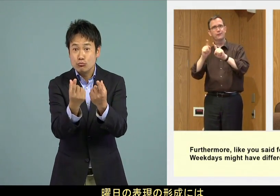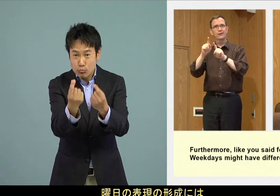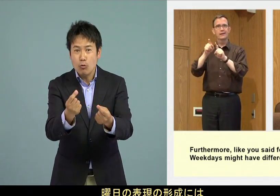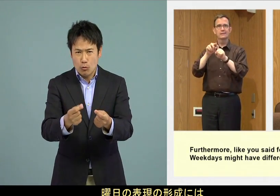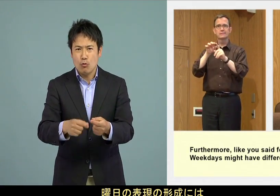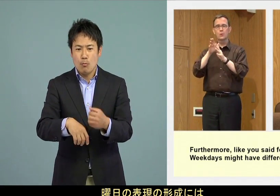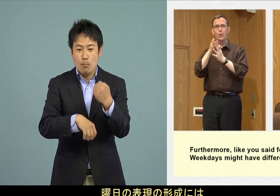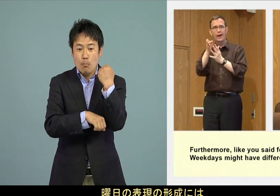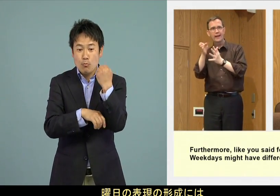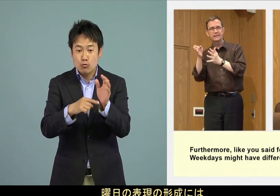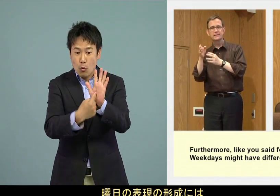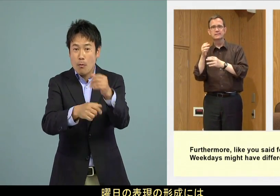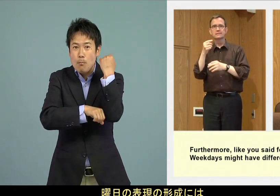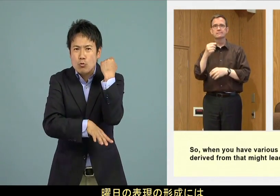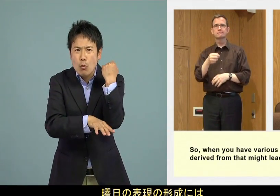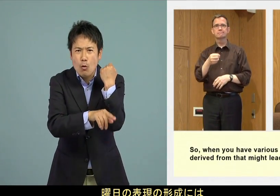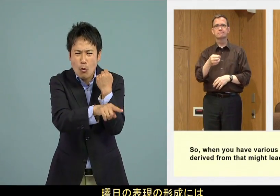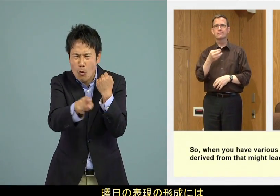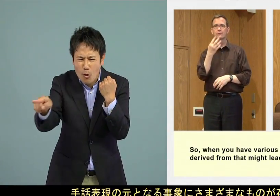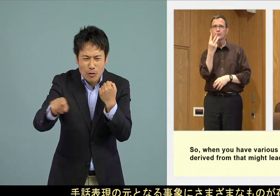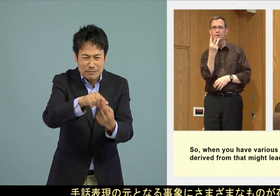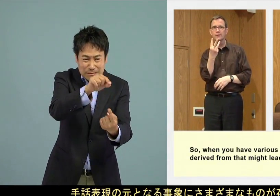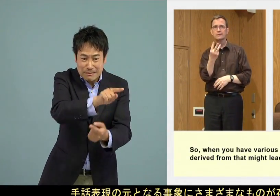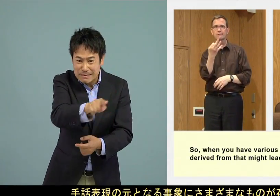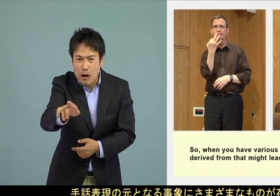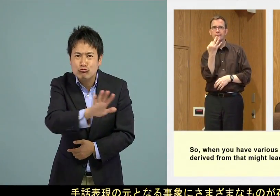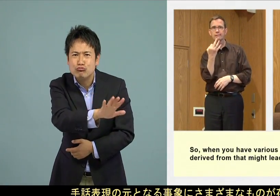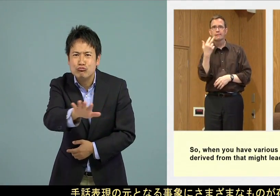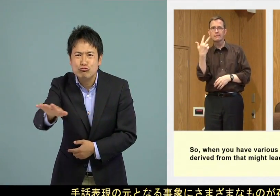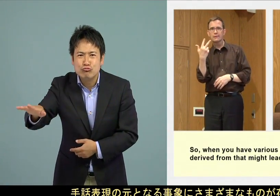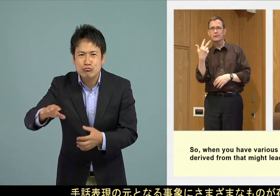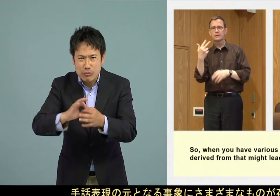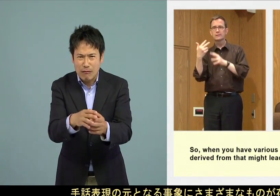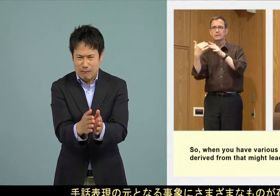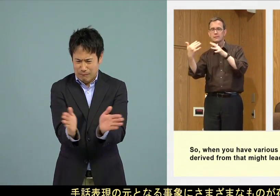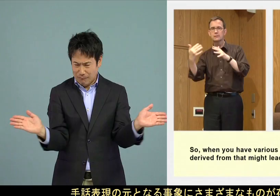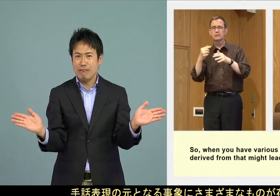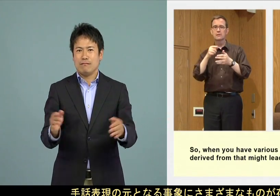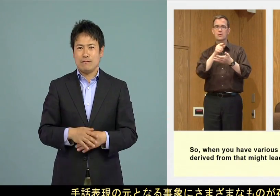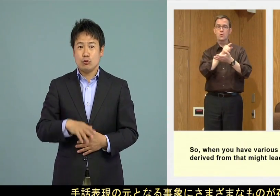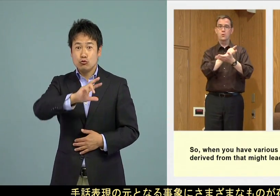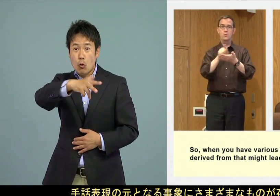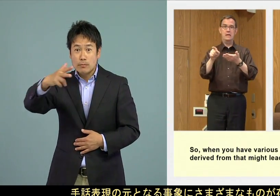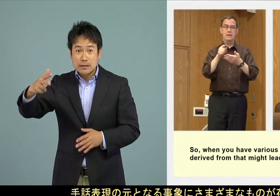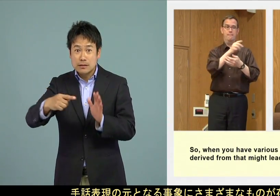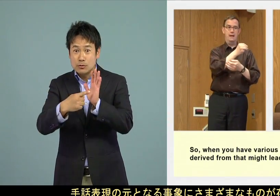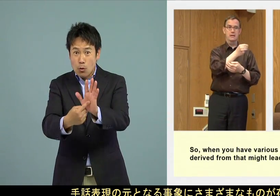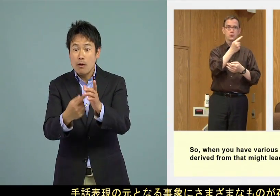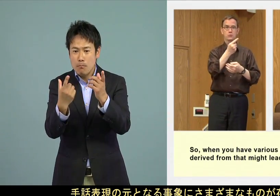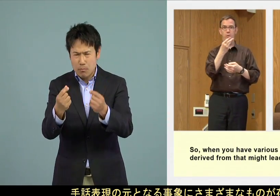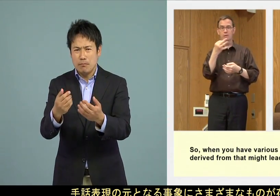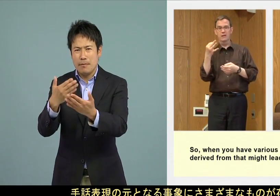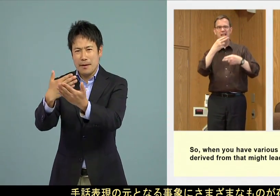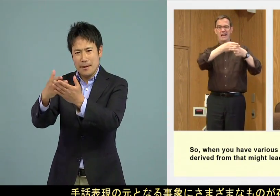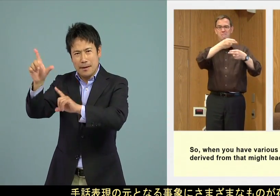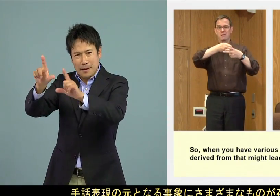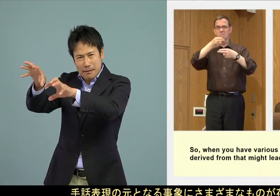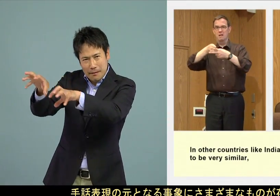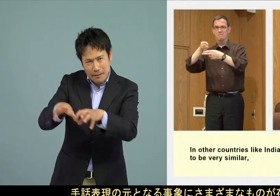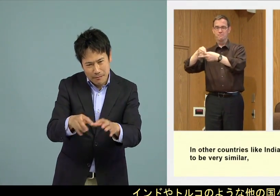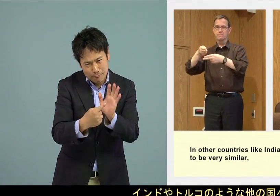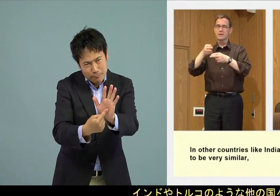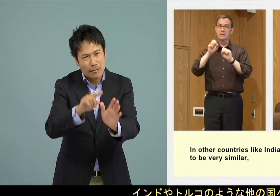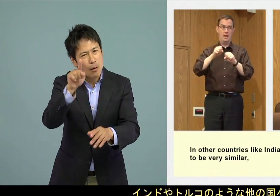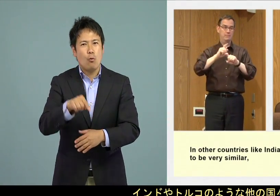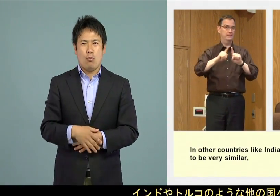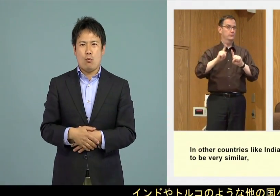have different iconicity involved. So where you have various options where you derive your source signs from, that might lead to higher iconicity.